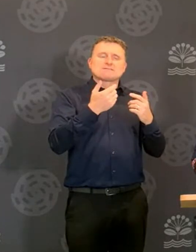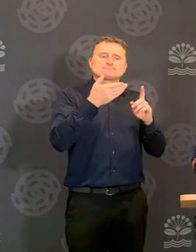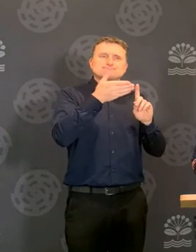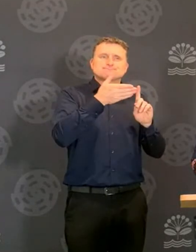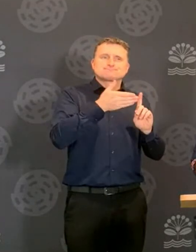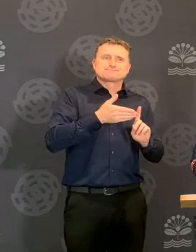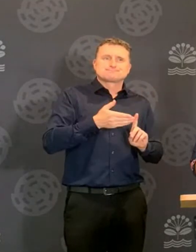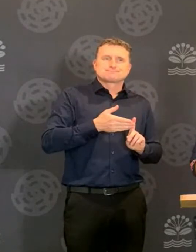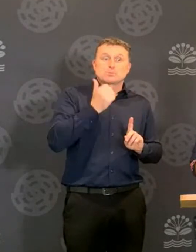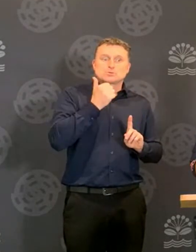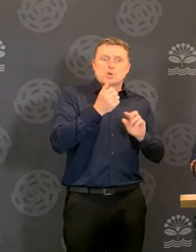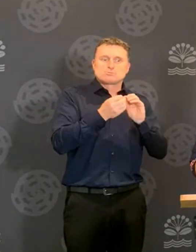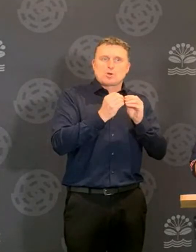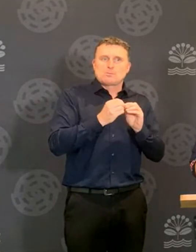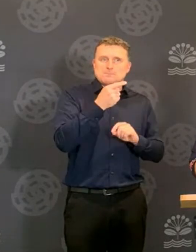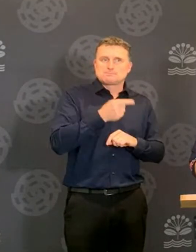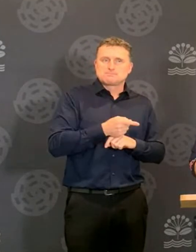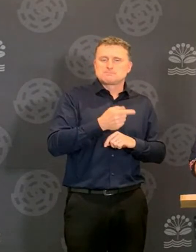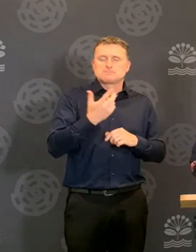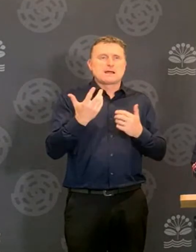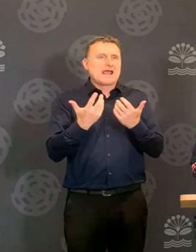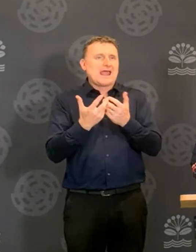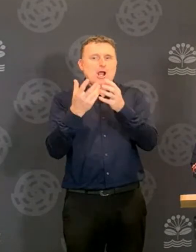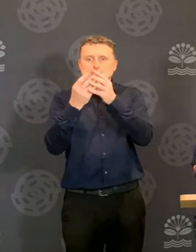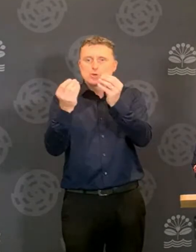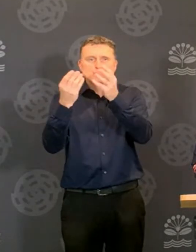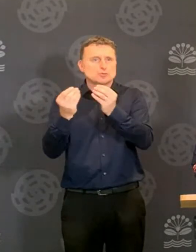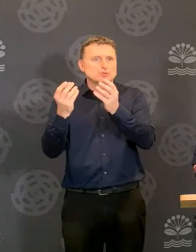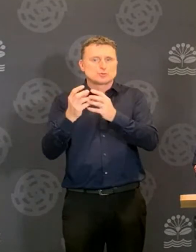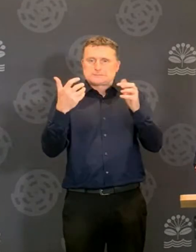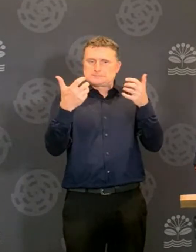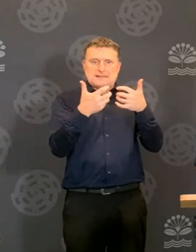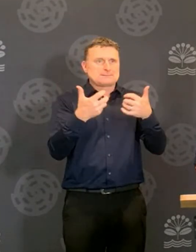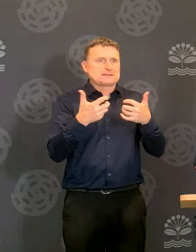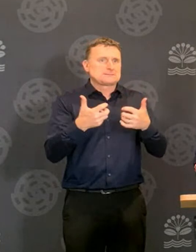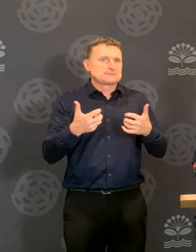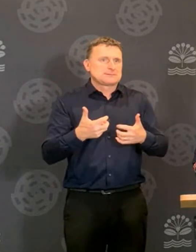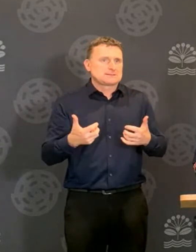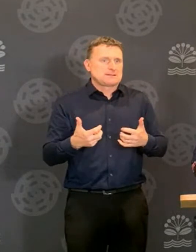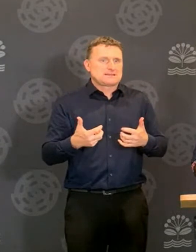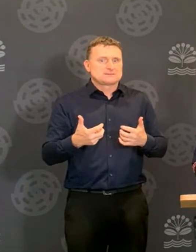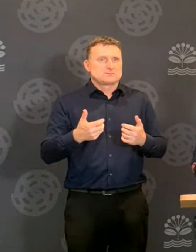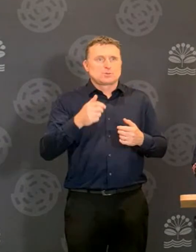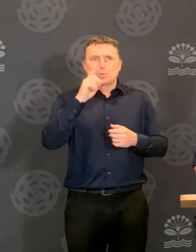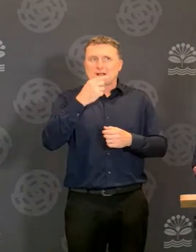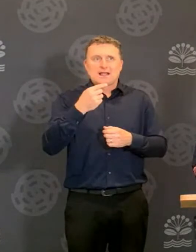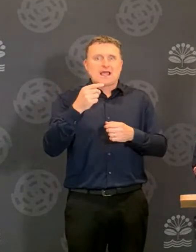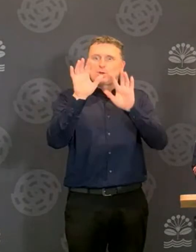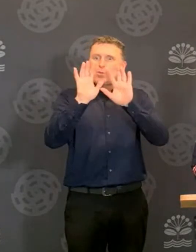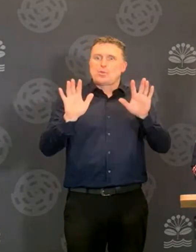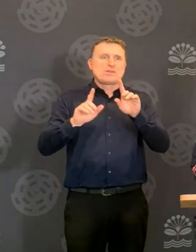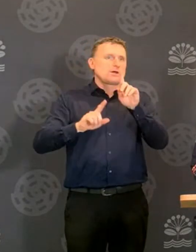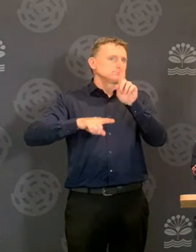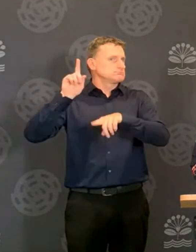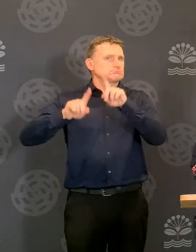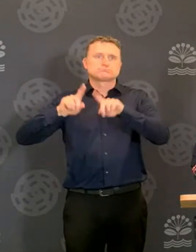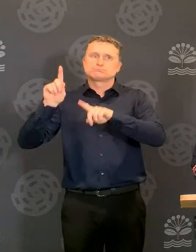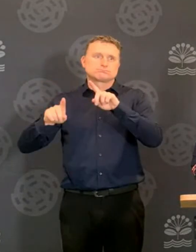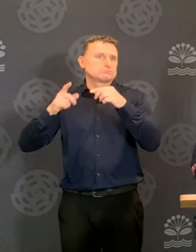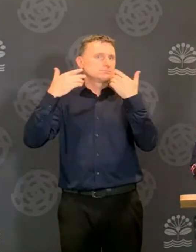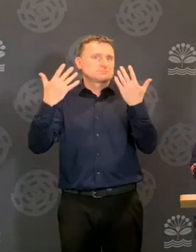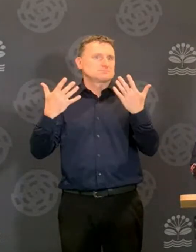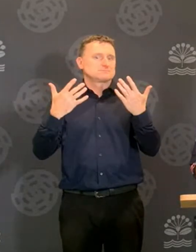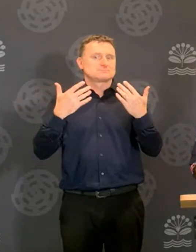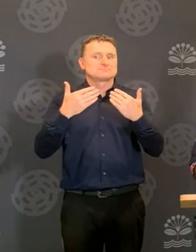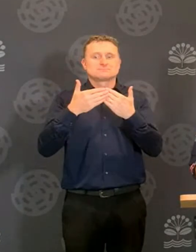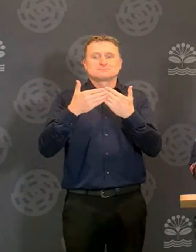but not all solutions are going to work for every single event. We can't safeguard or proof, we